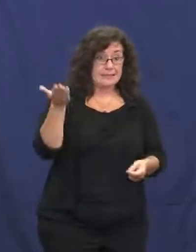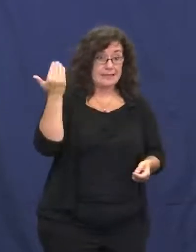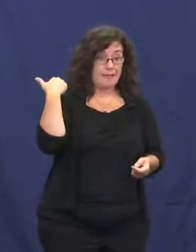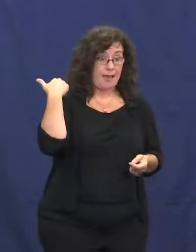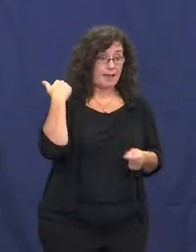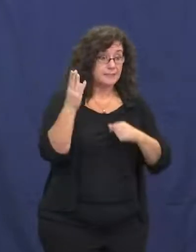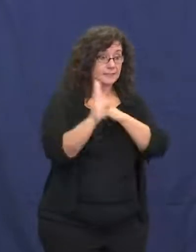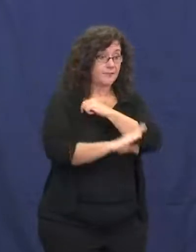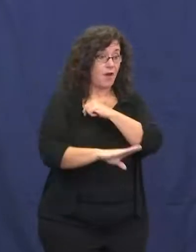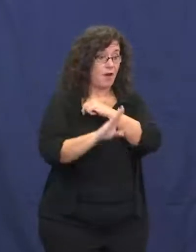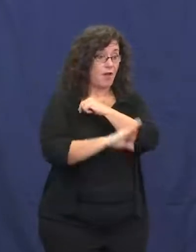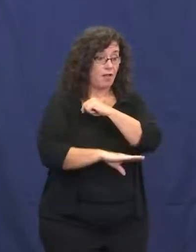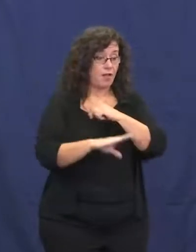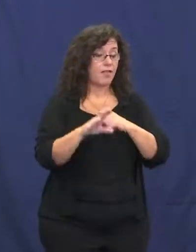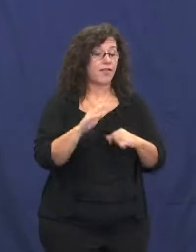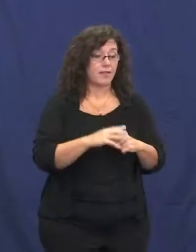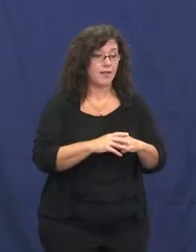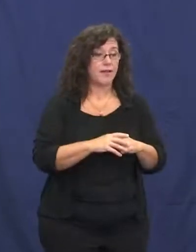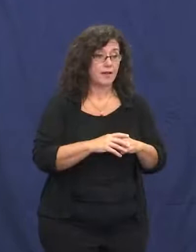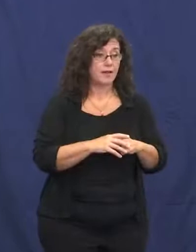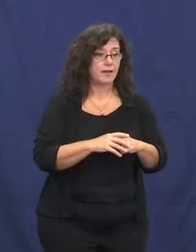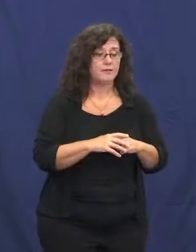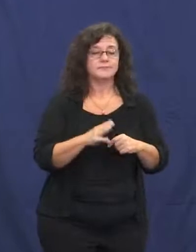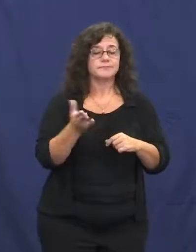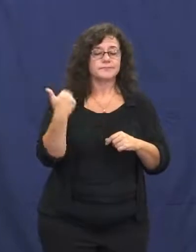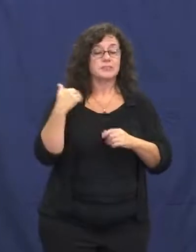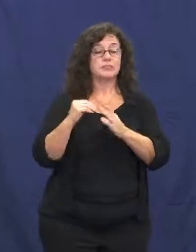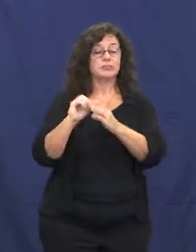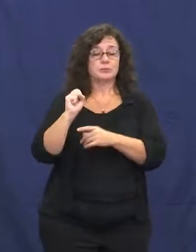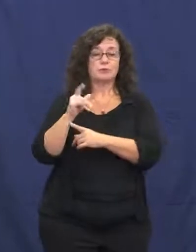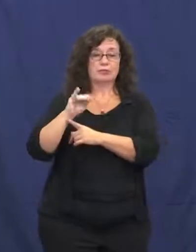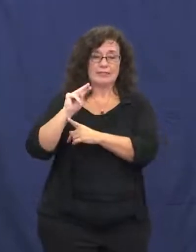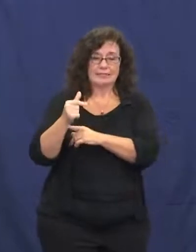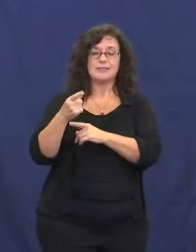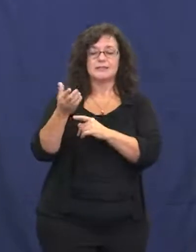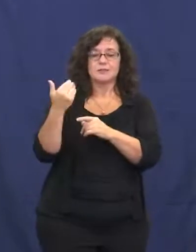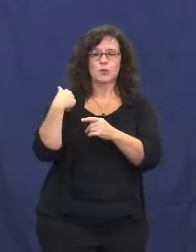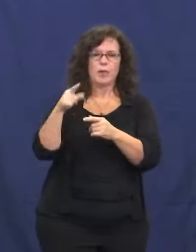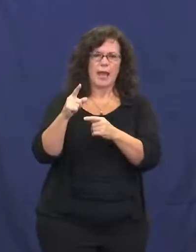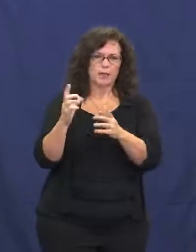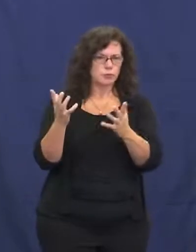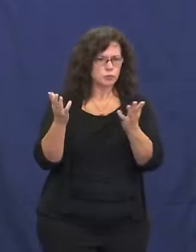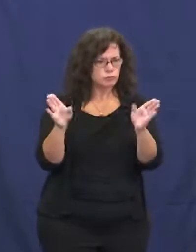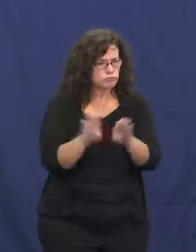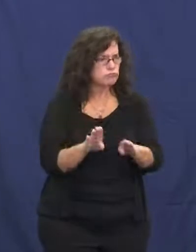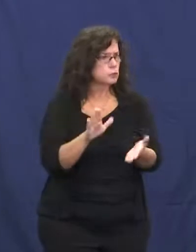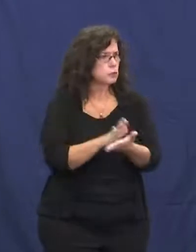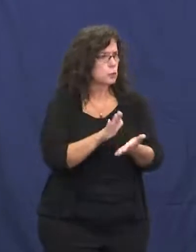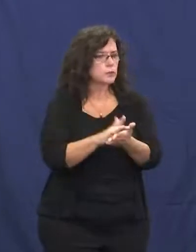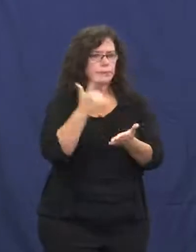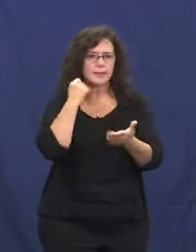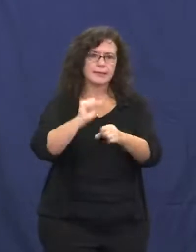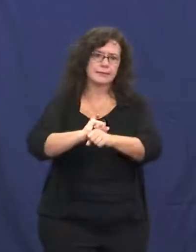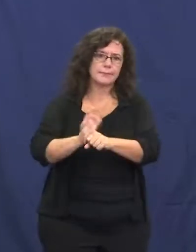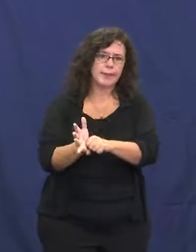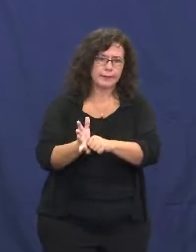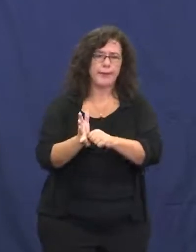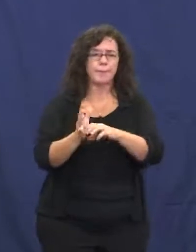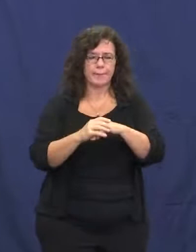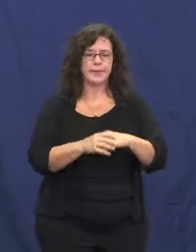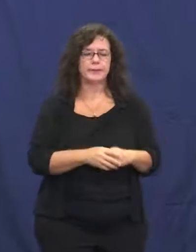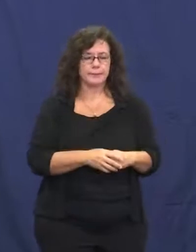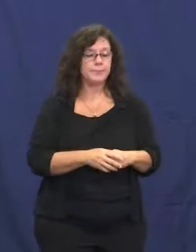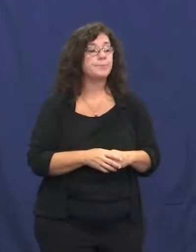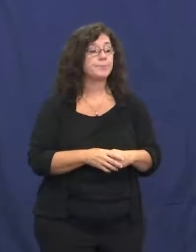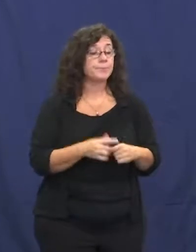pivot as a result of the shutdowns. Thousands of devices and hotspots have been